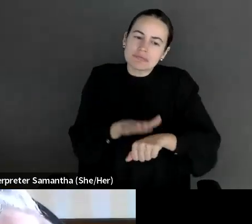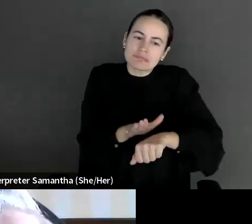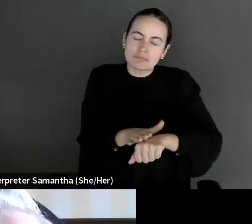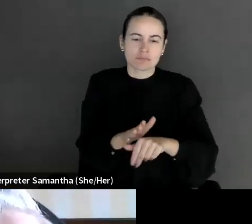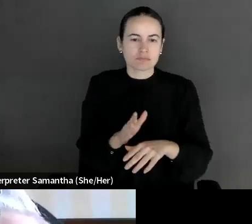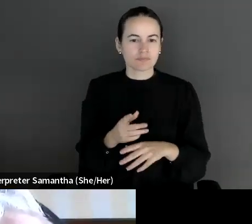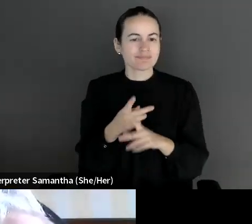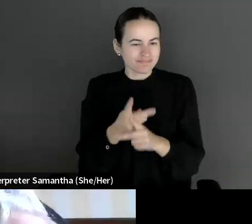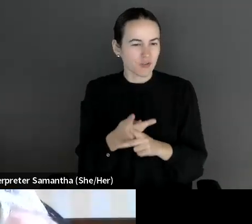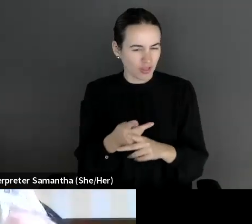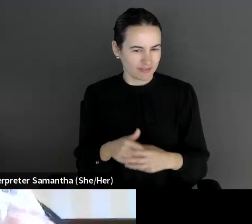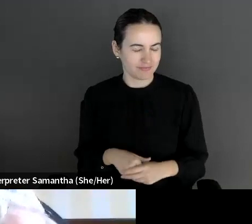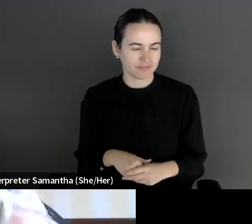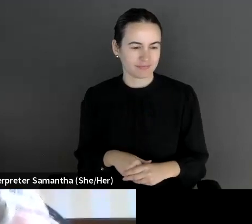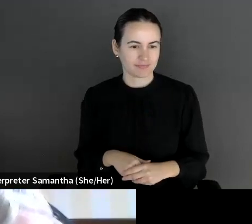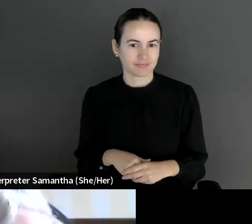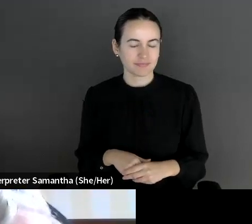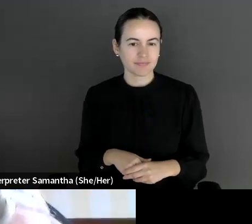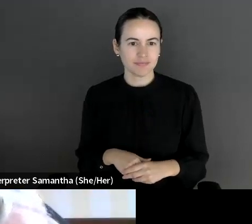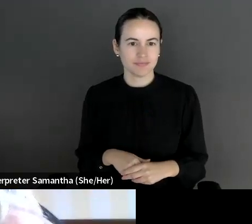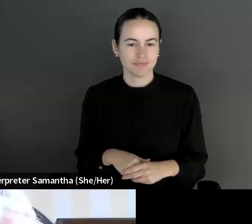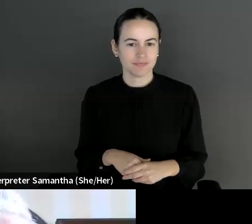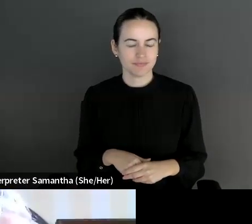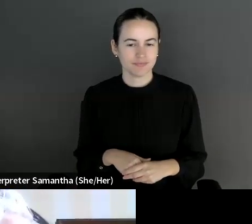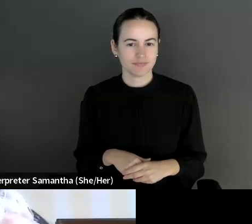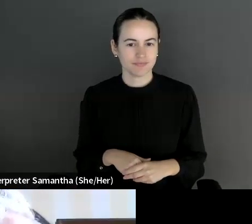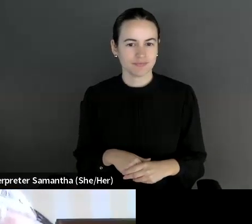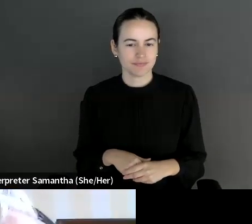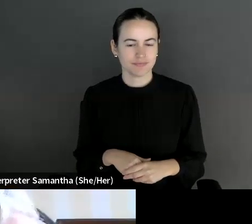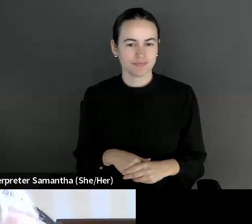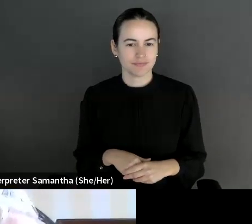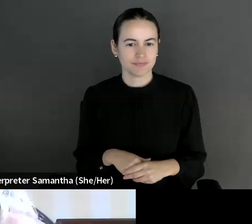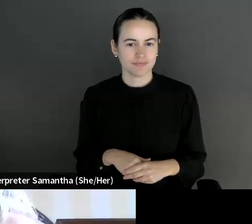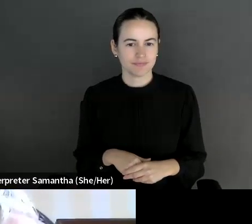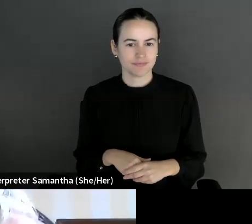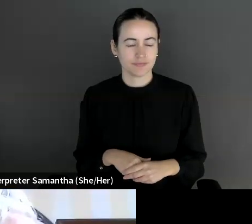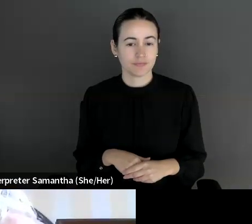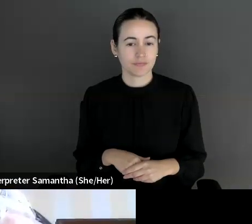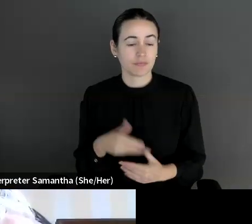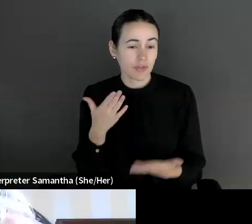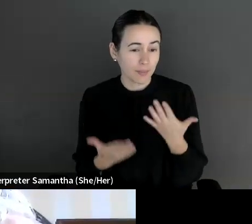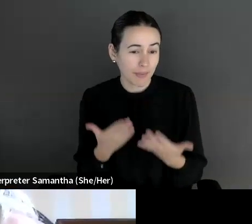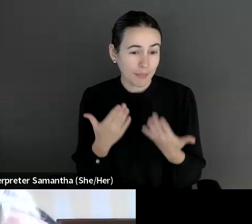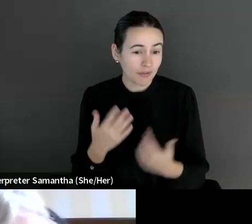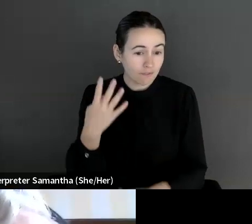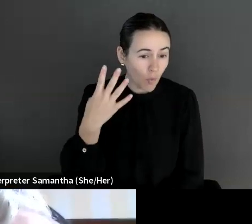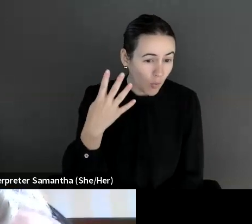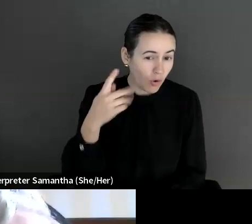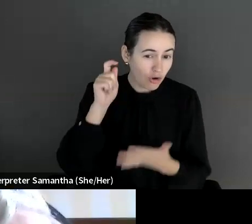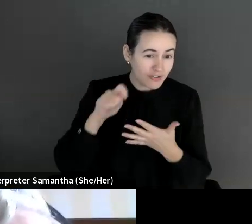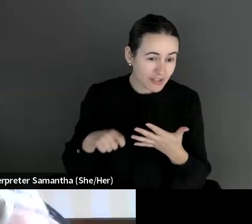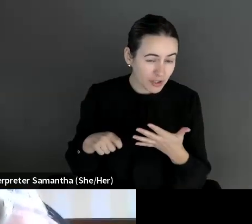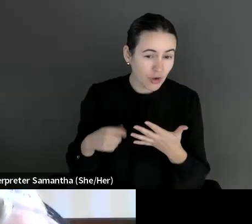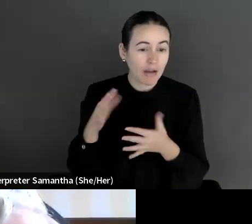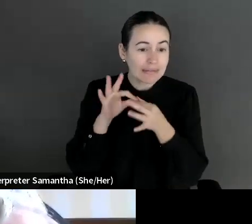could maybe, with some imagination, you could have had 4 or 5 criteria directly related to